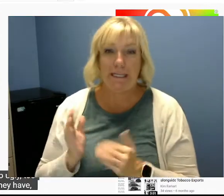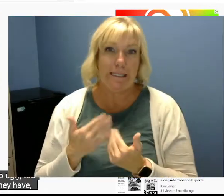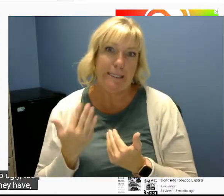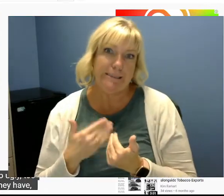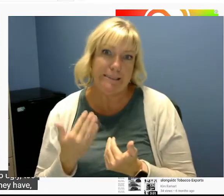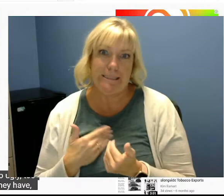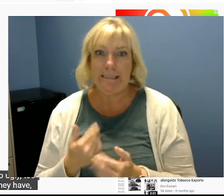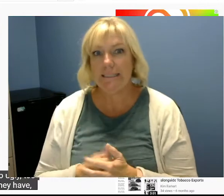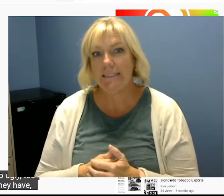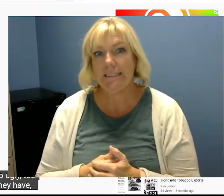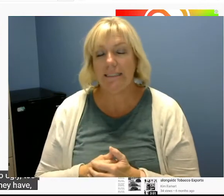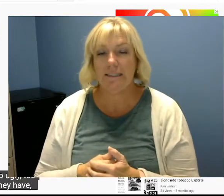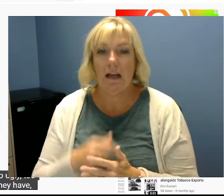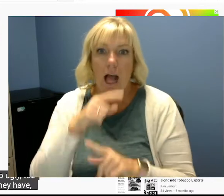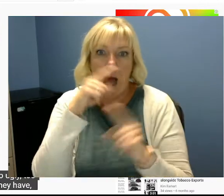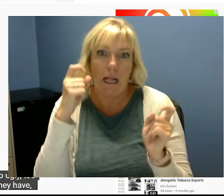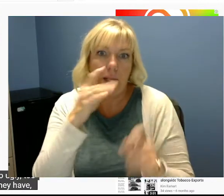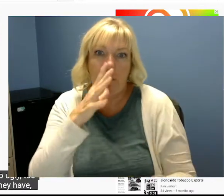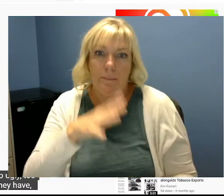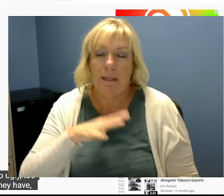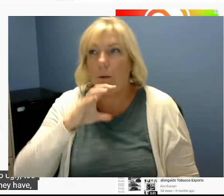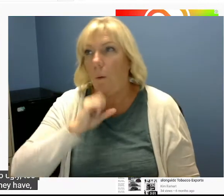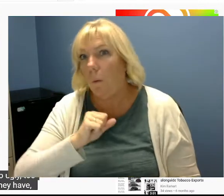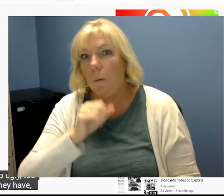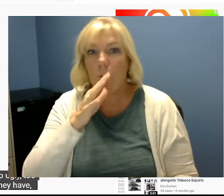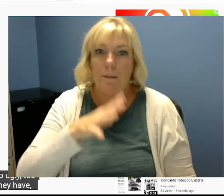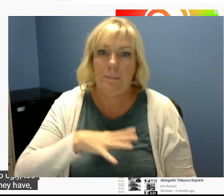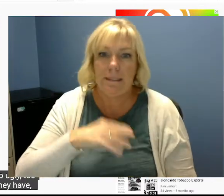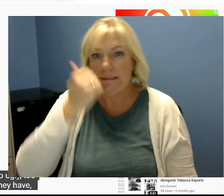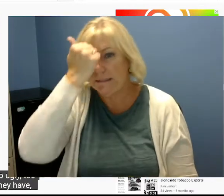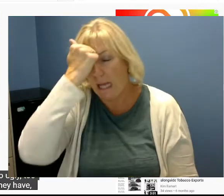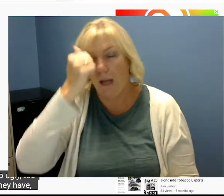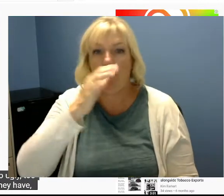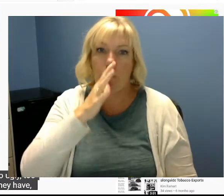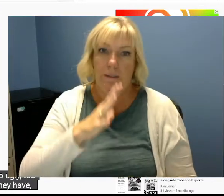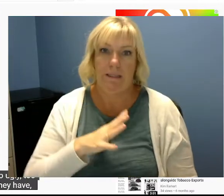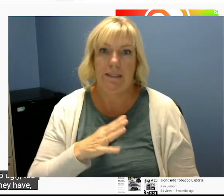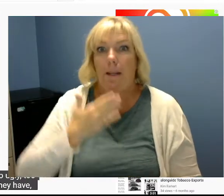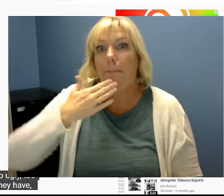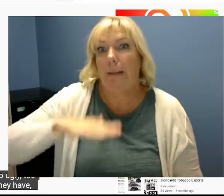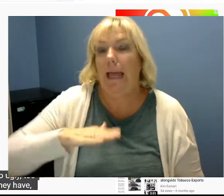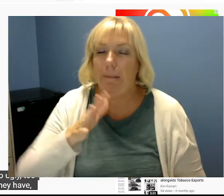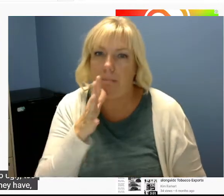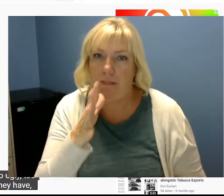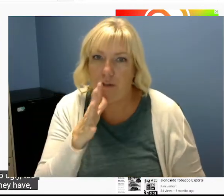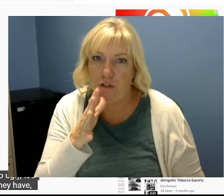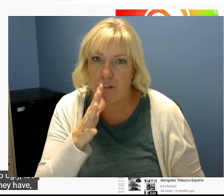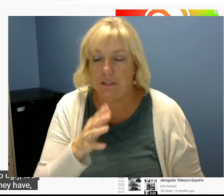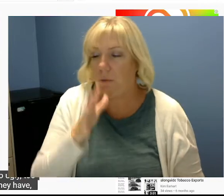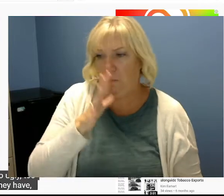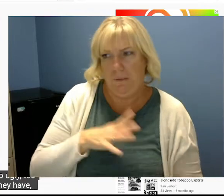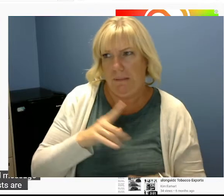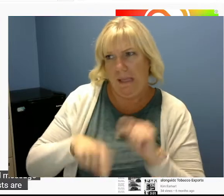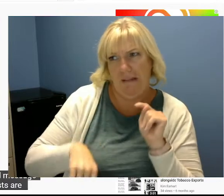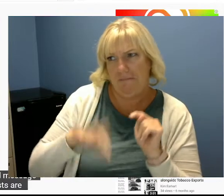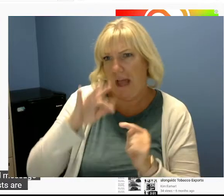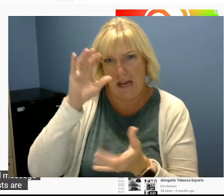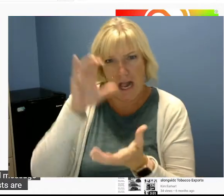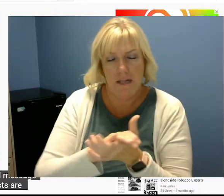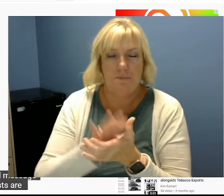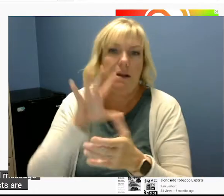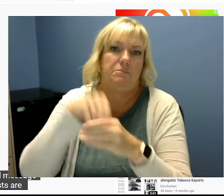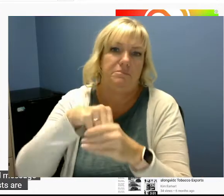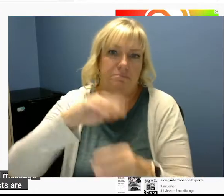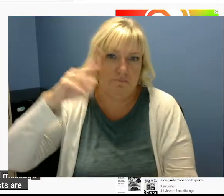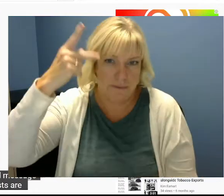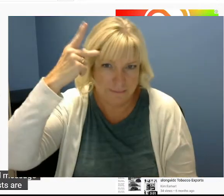are too ugly, too old, or too dumb to get a husband, and they're